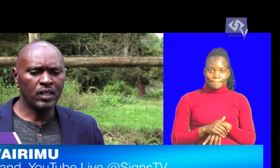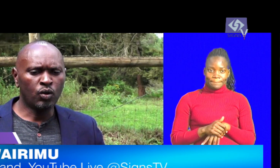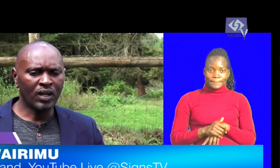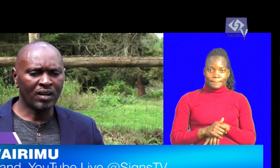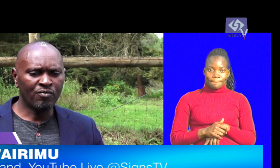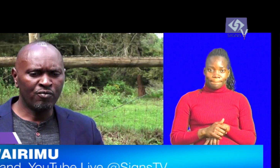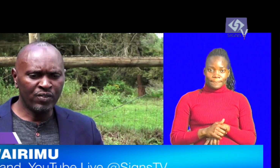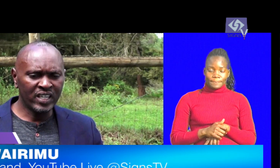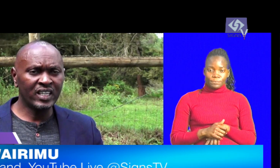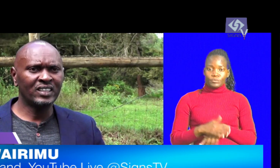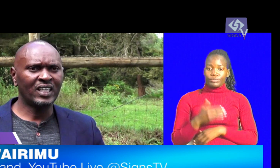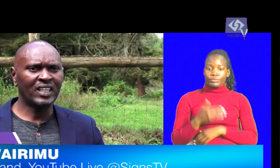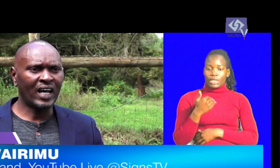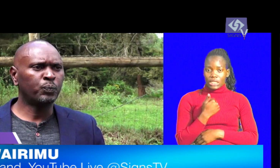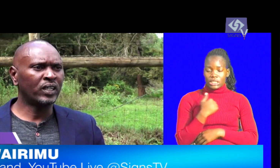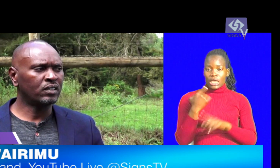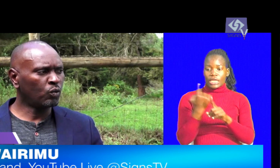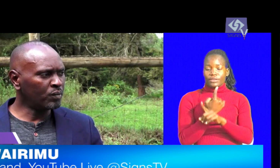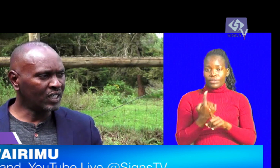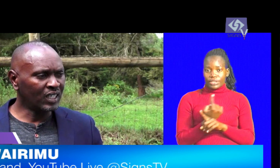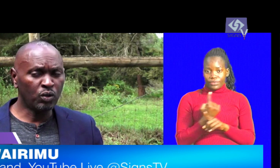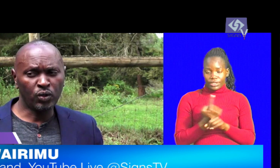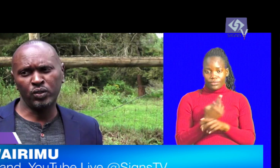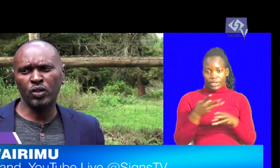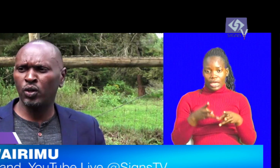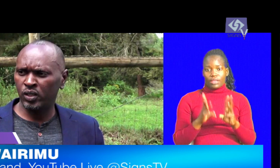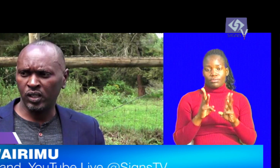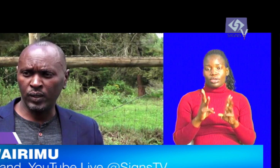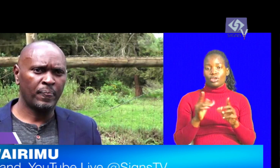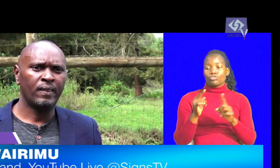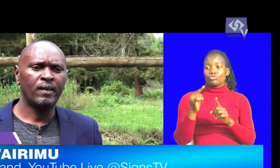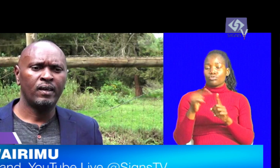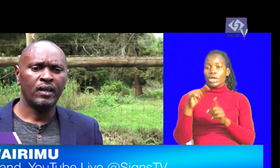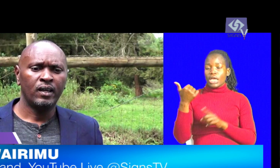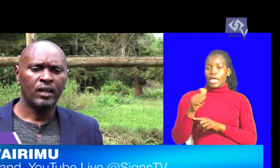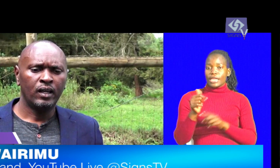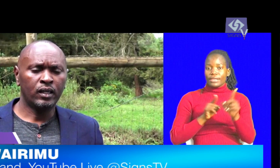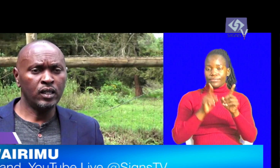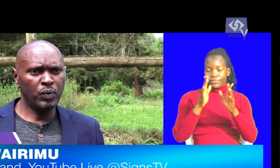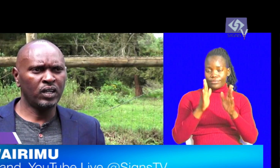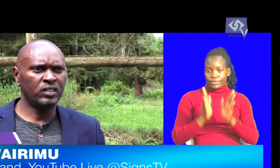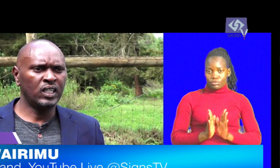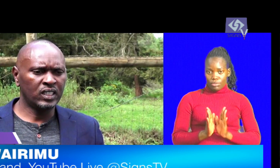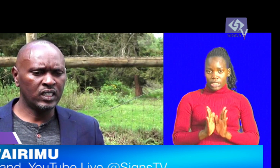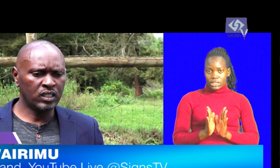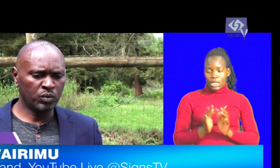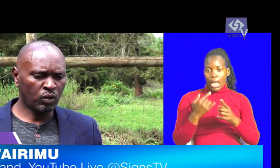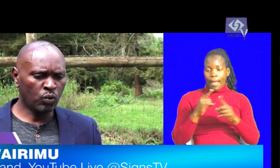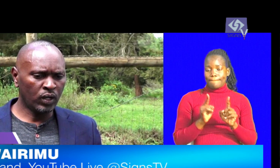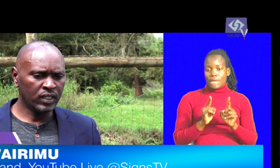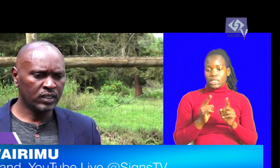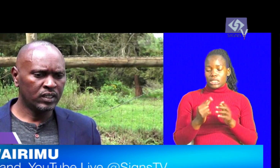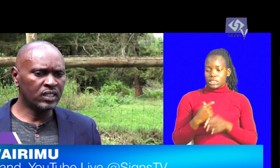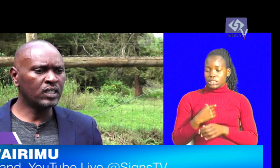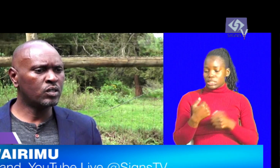iko na various aspects kwa mtalii yoyote yule. Lakini pia zile challenges zimekuwa ni zile